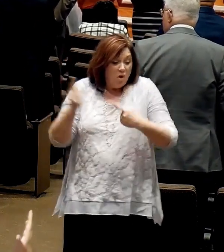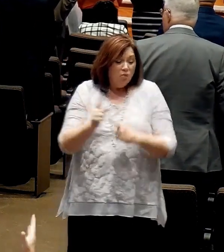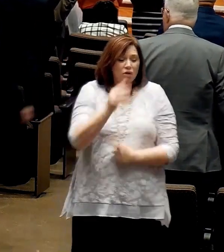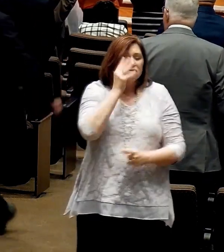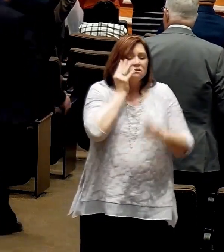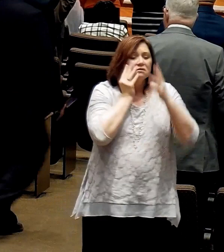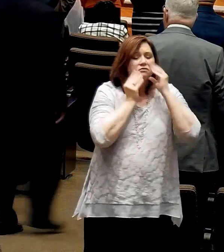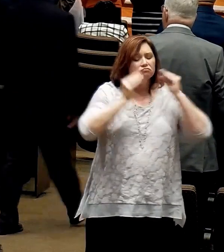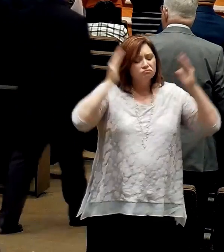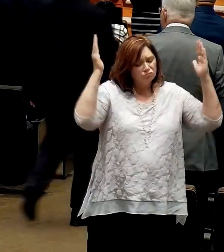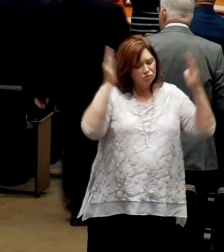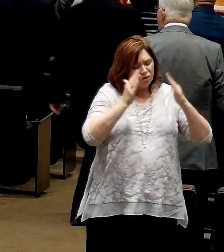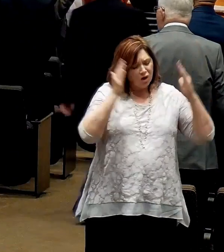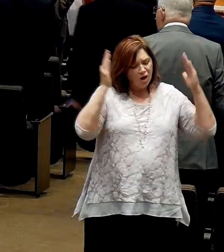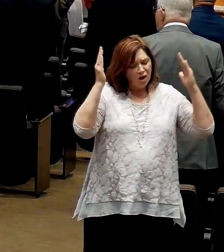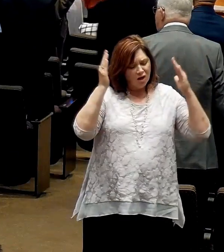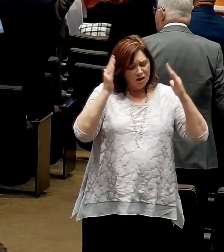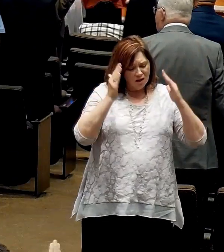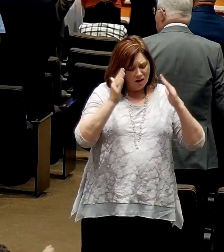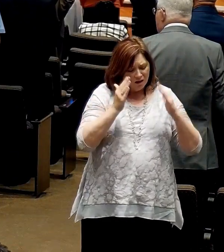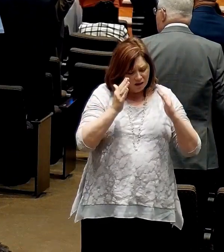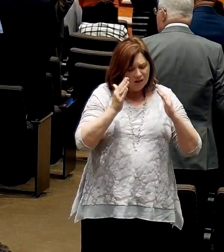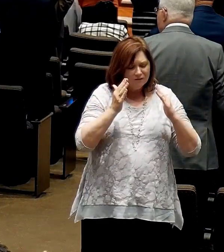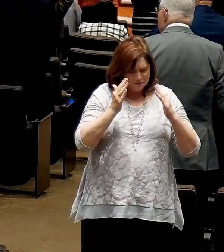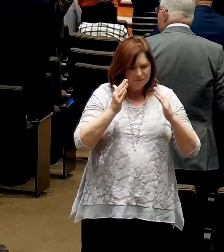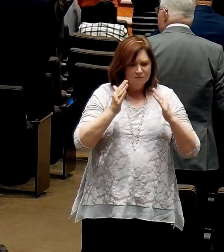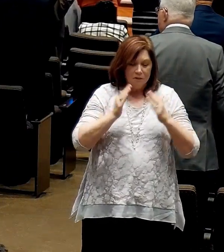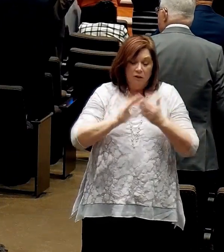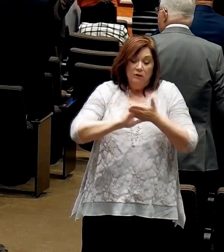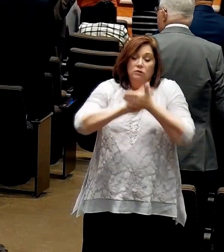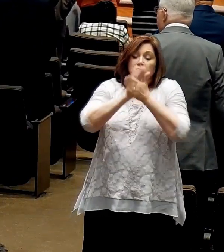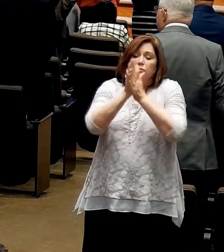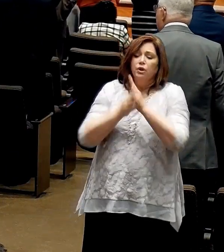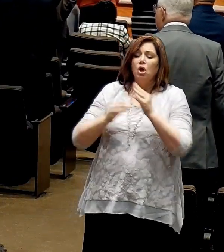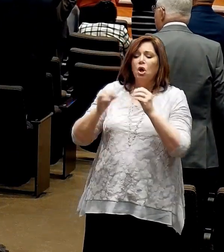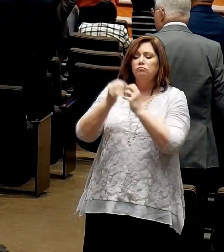when I am tried and